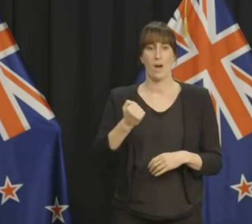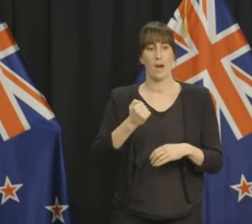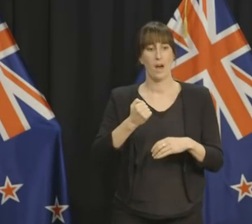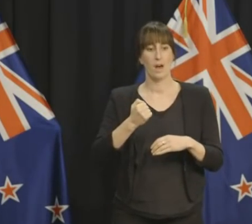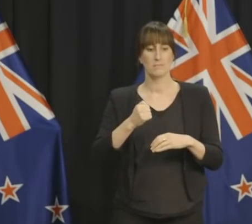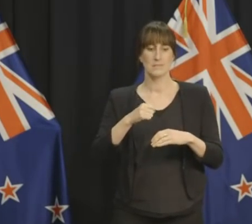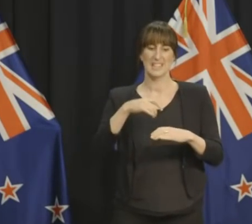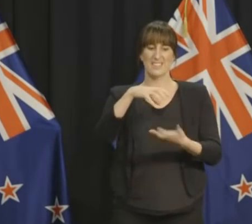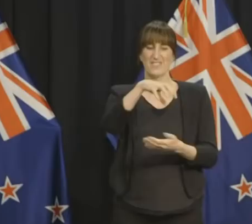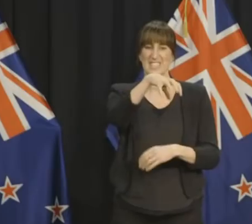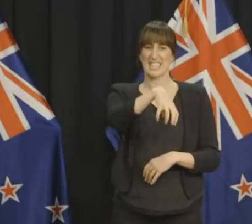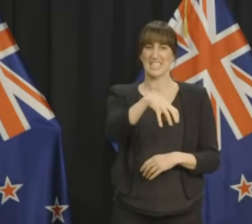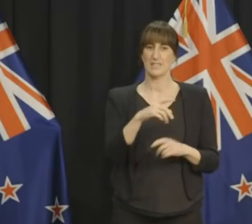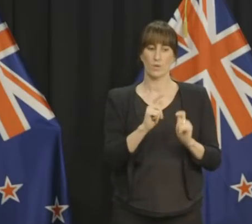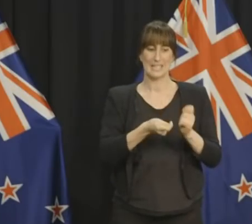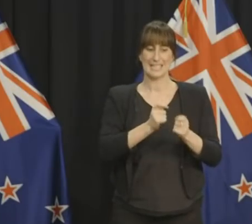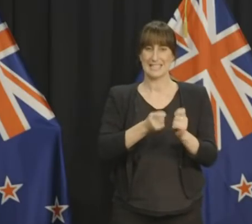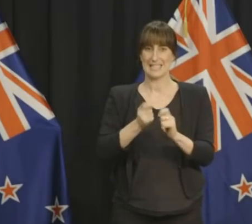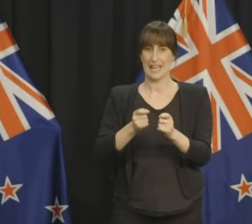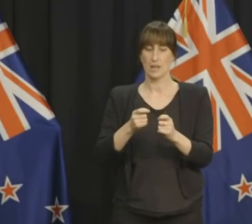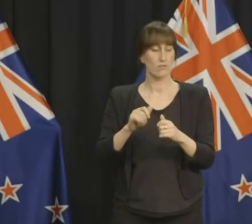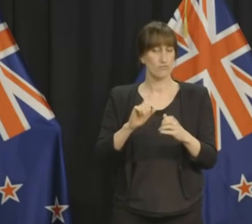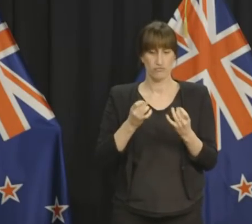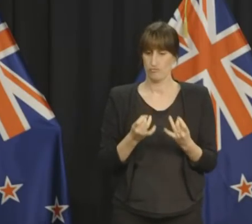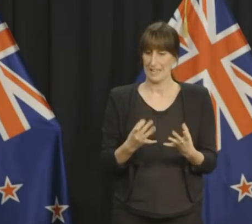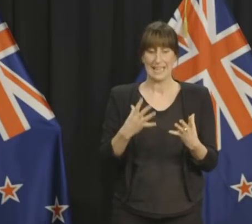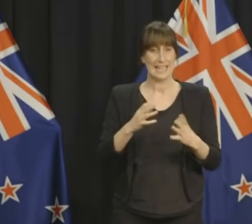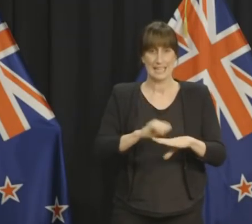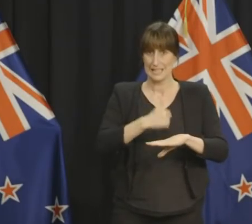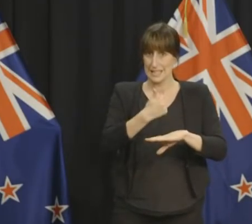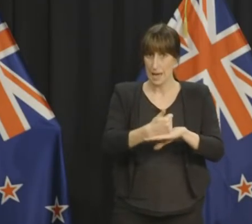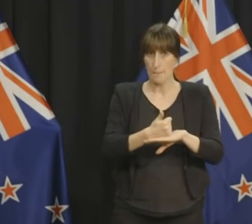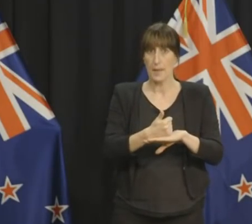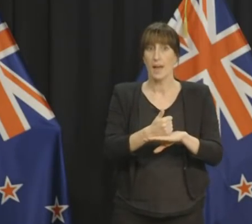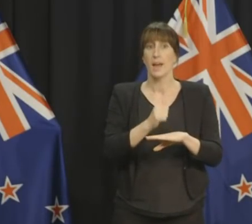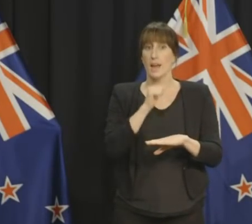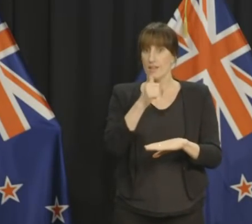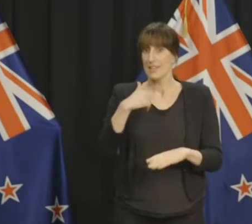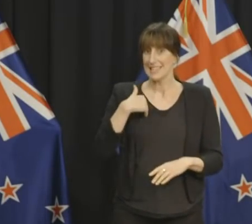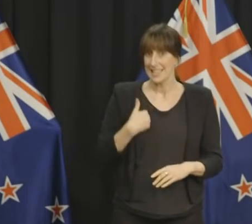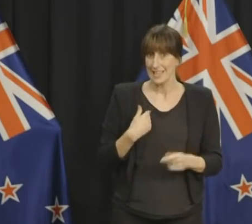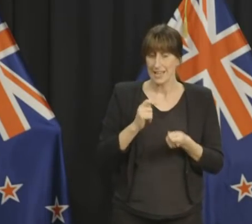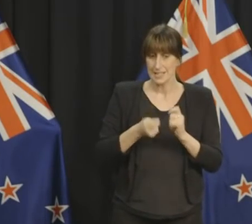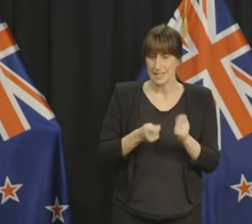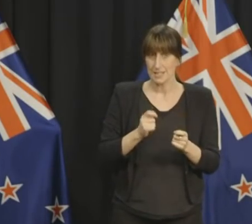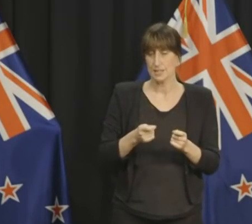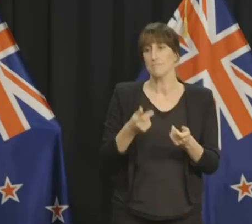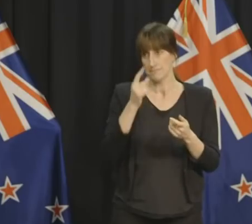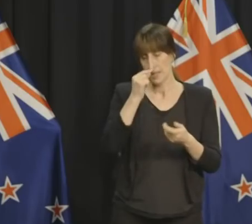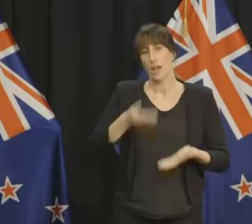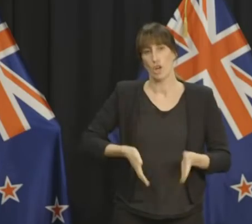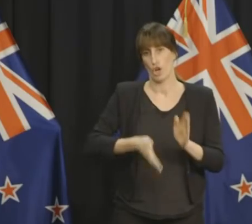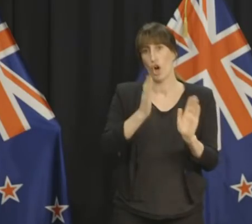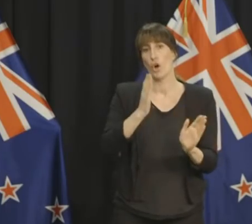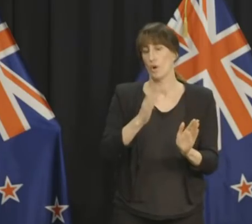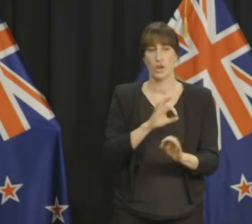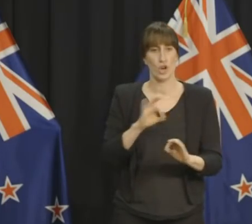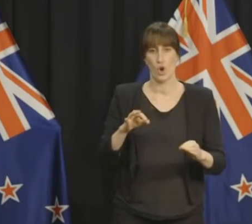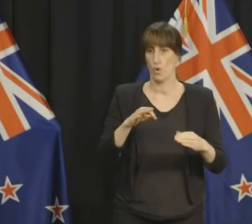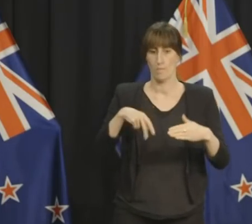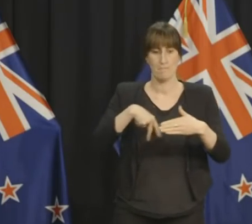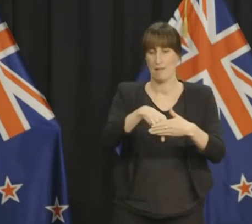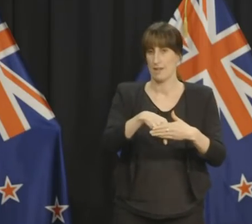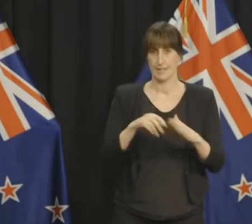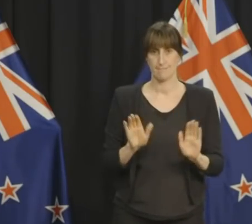on standby to test people as required. People that need a test will have no barriers to getting it. The matter has